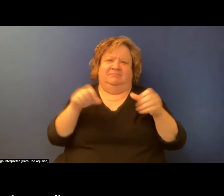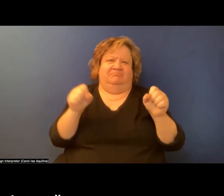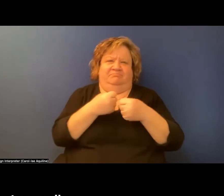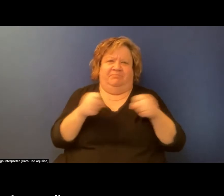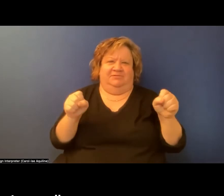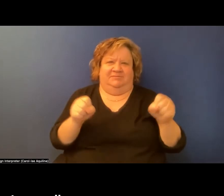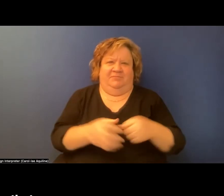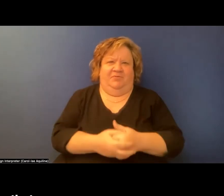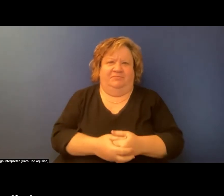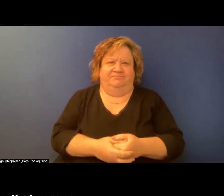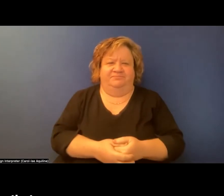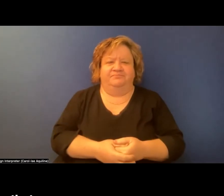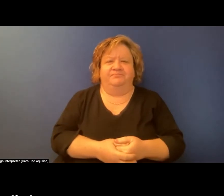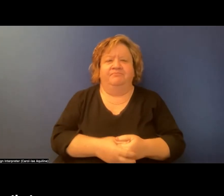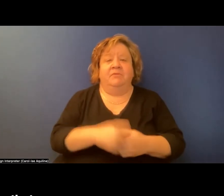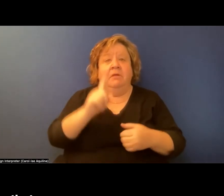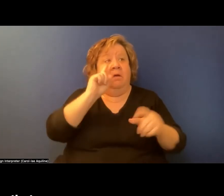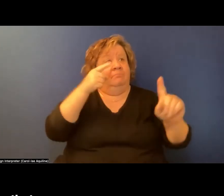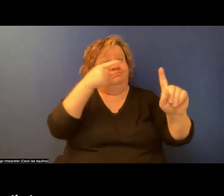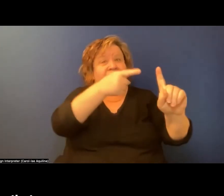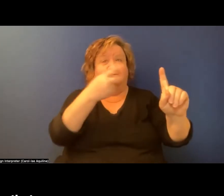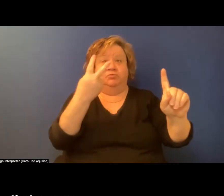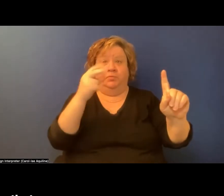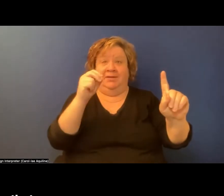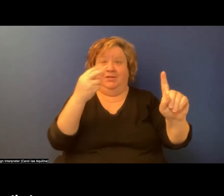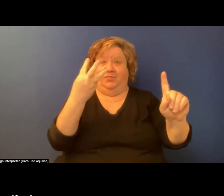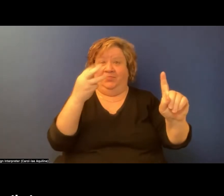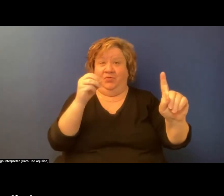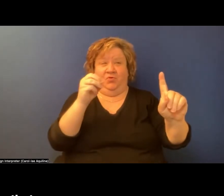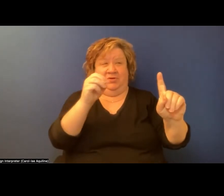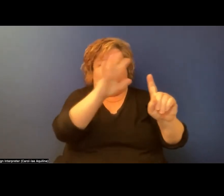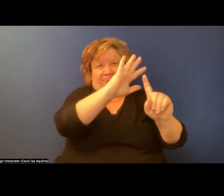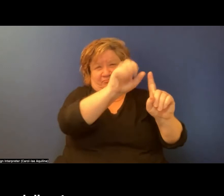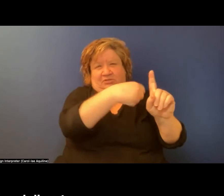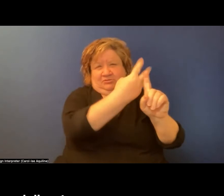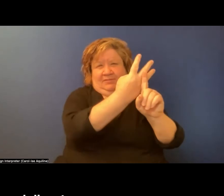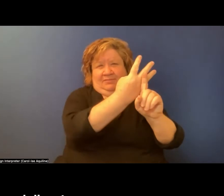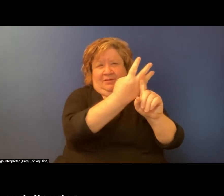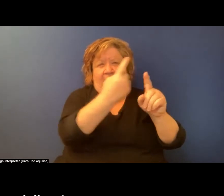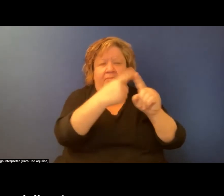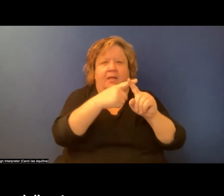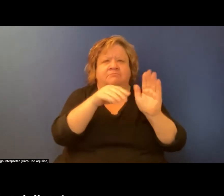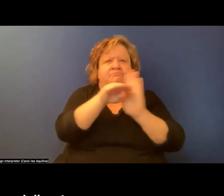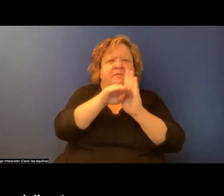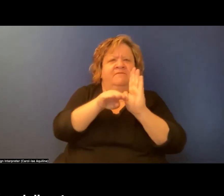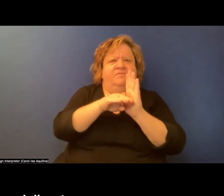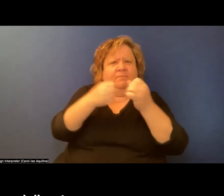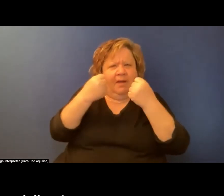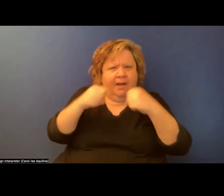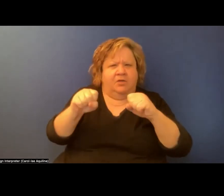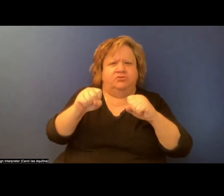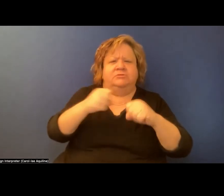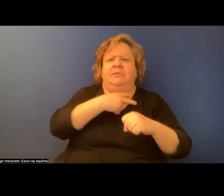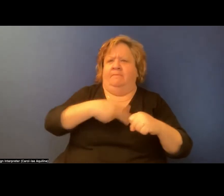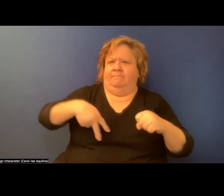of course, Paris Agreement and other frameworks that govern sustainable development, climate change, and the environment and disaster risk